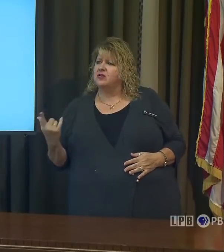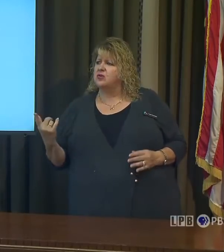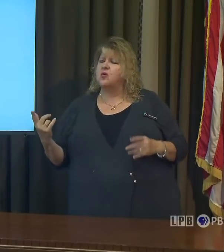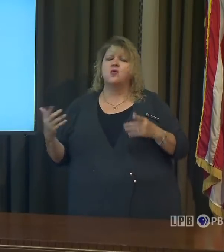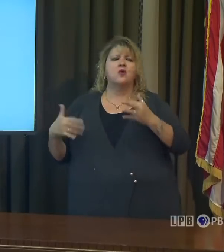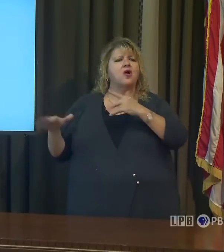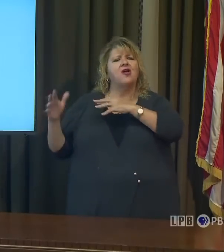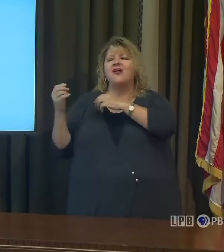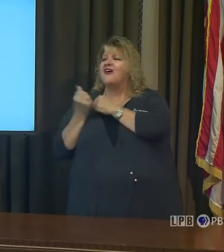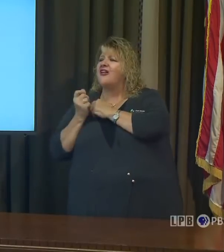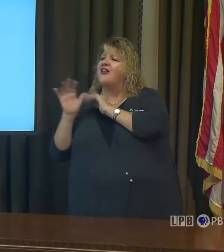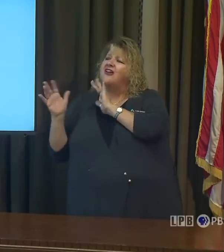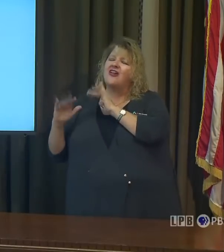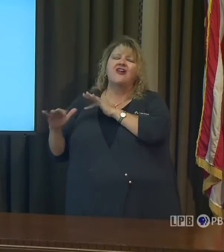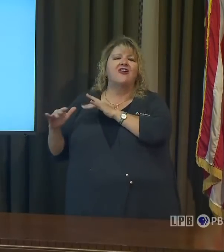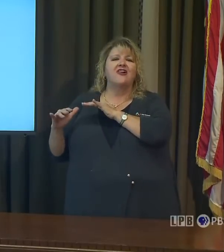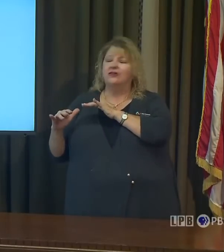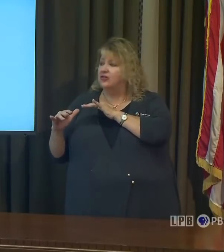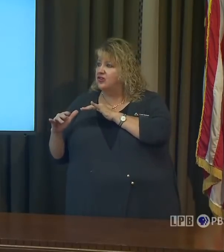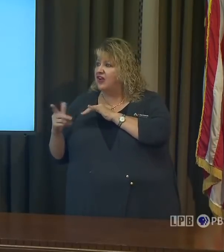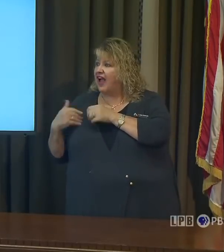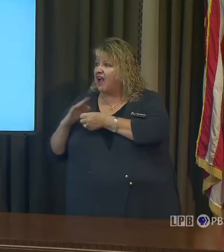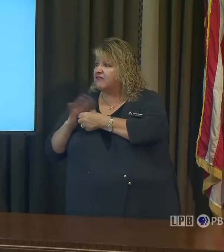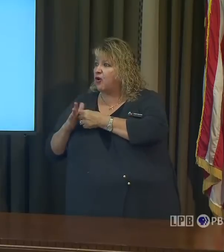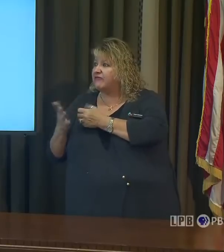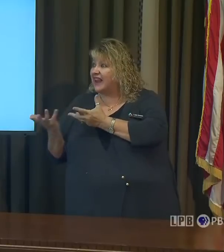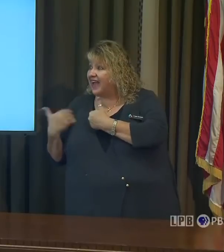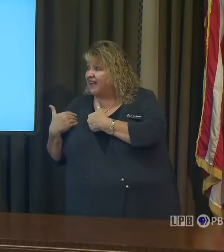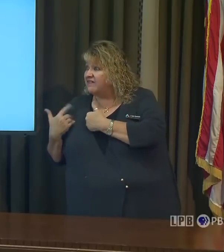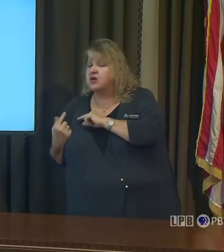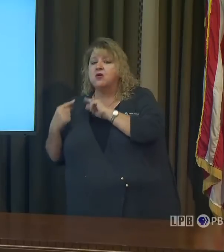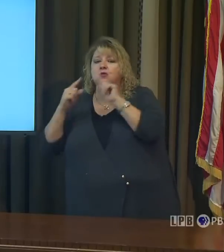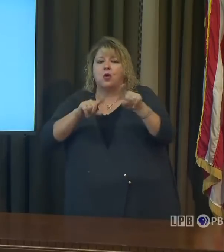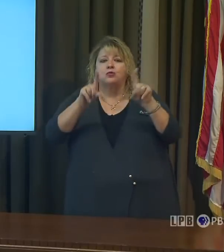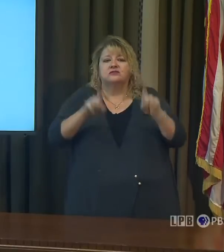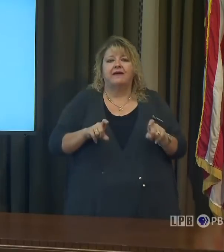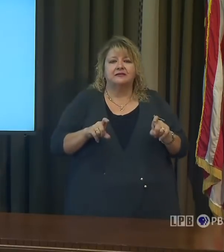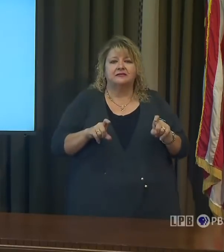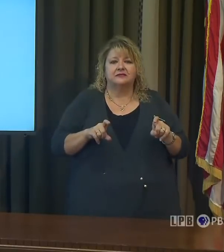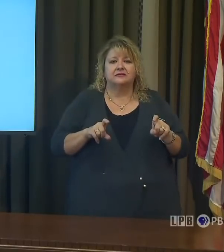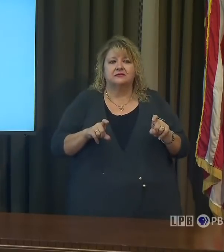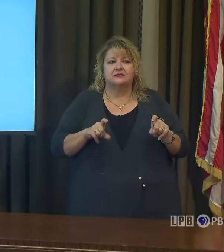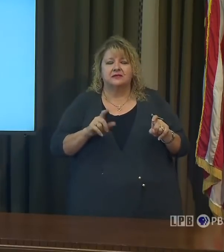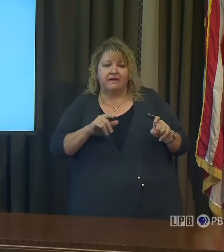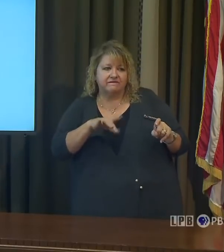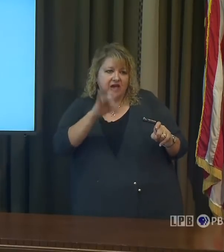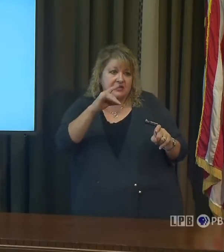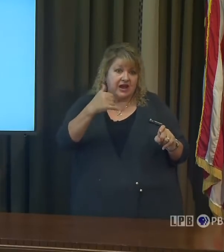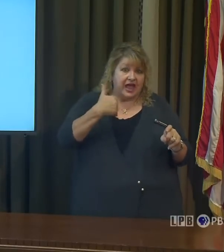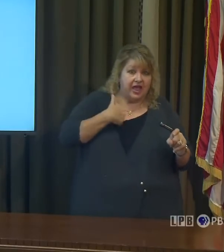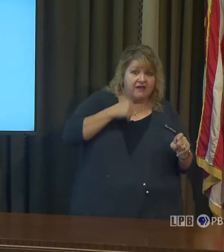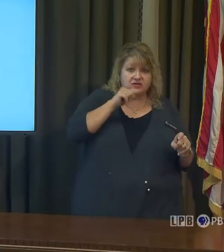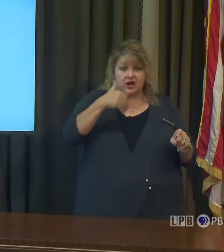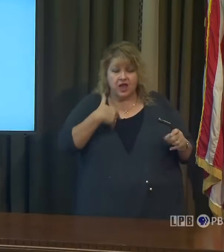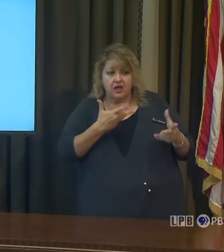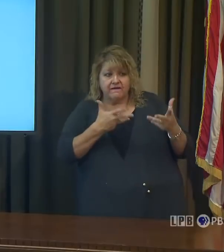exposed to somebody with COVID-19 or suspected of COVID-19.